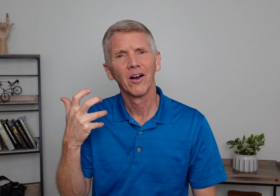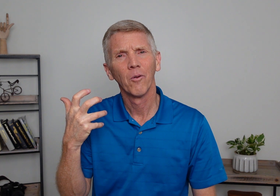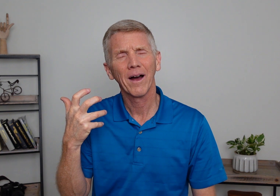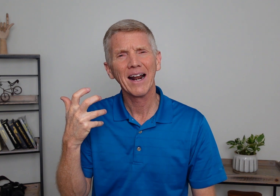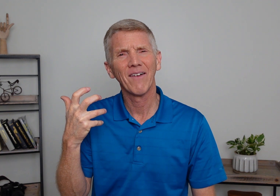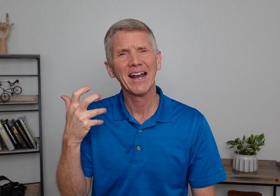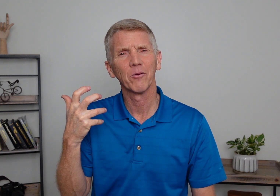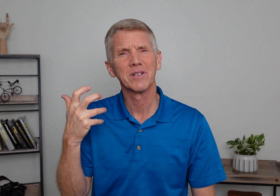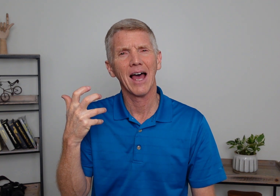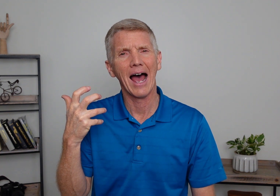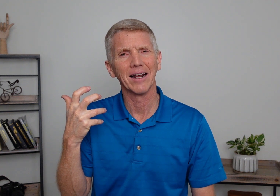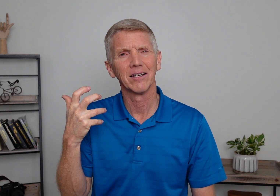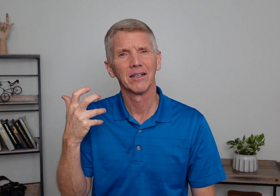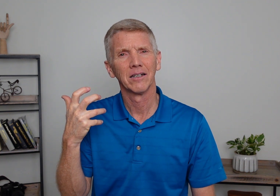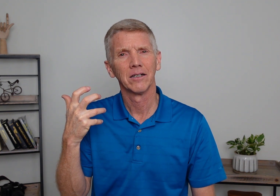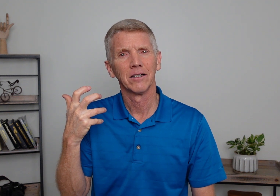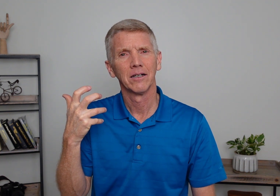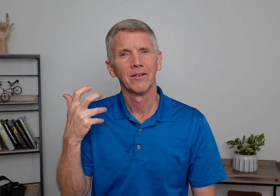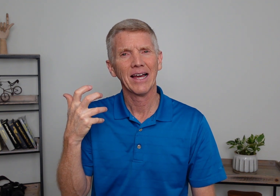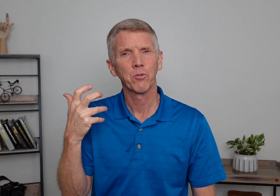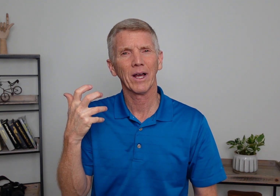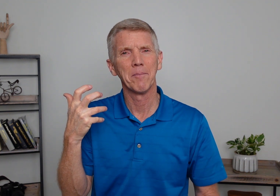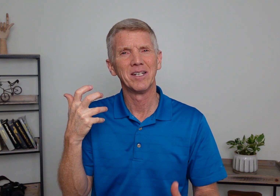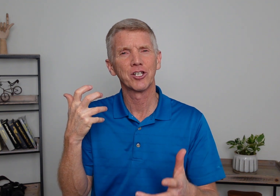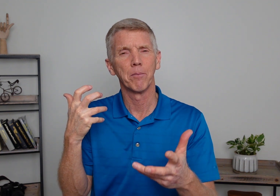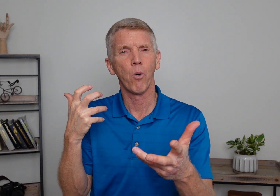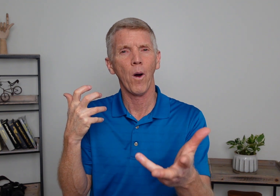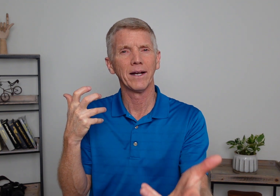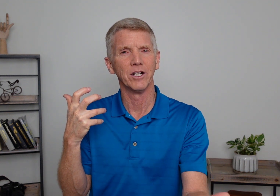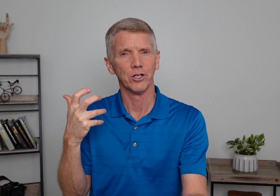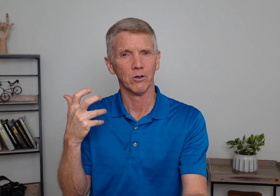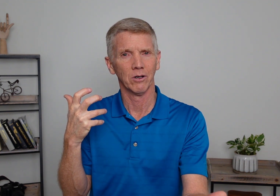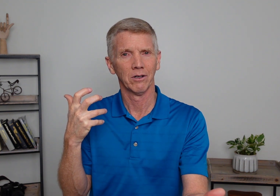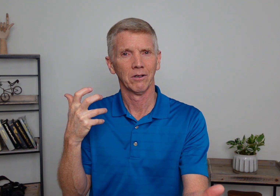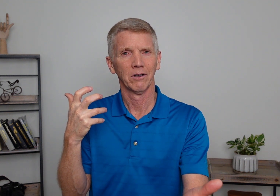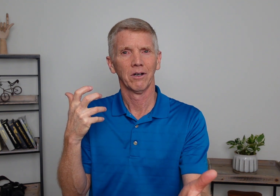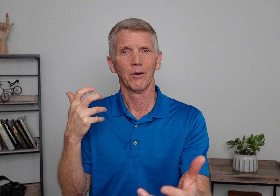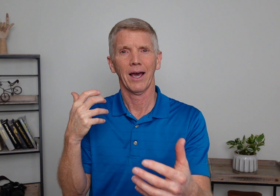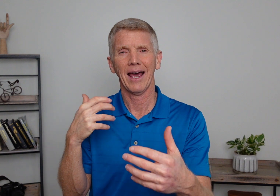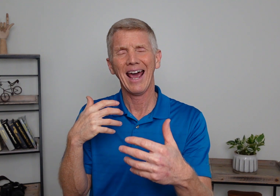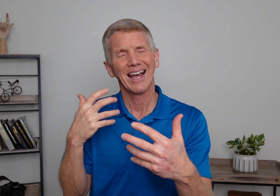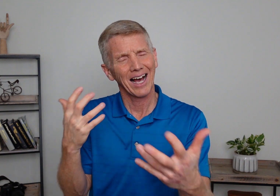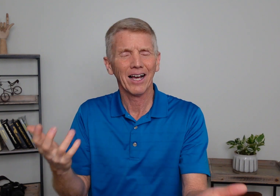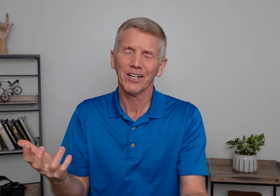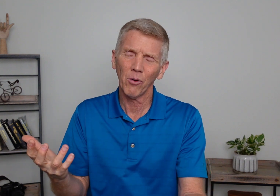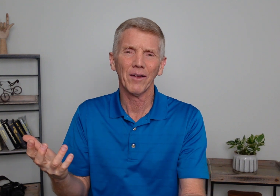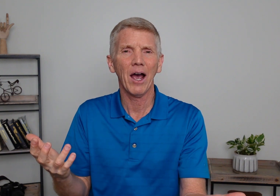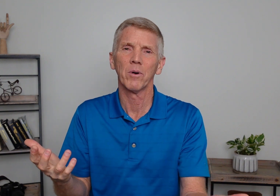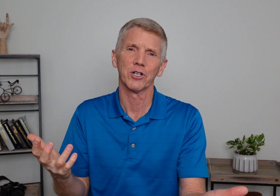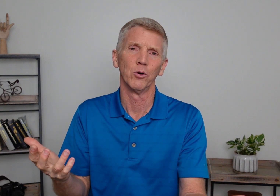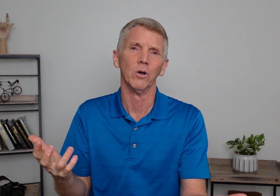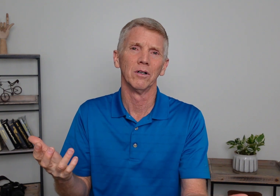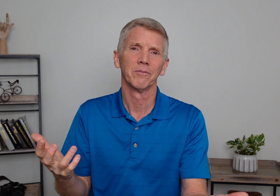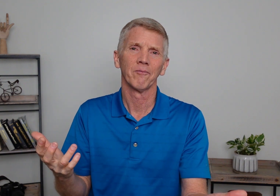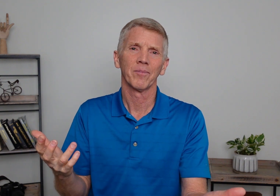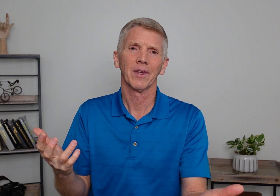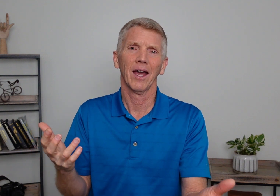What kind of anger was that? That's more like I'm disappointed in you. Okay, hey, you know what? That wasn't cool. Okay,